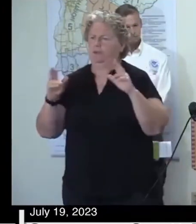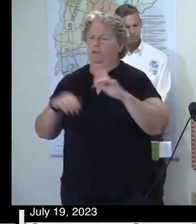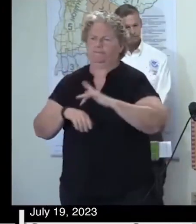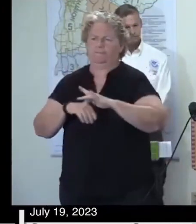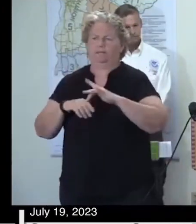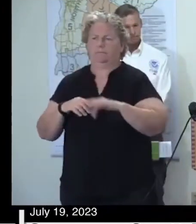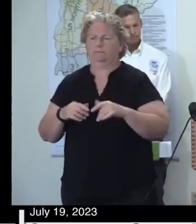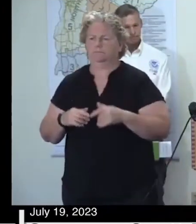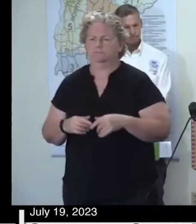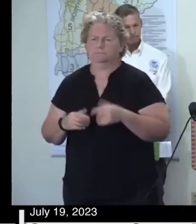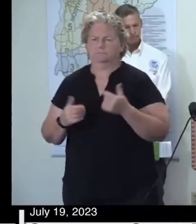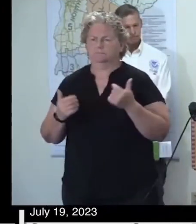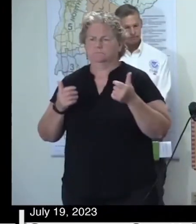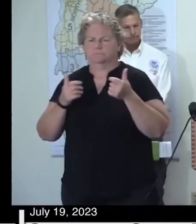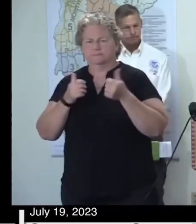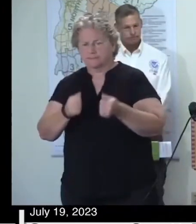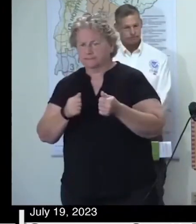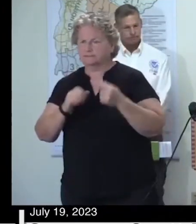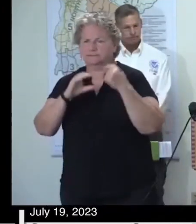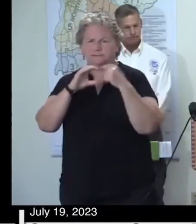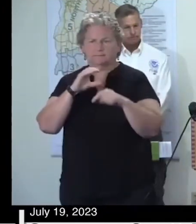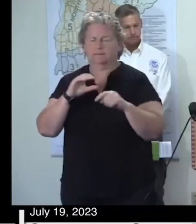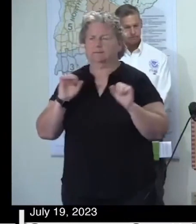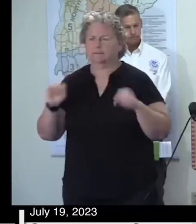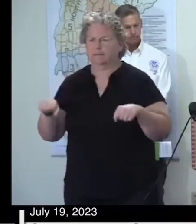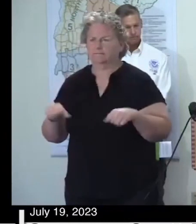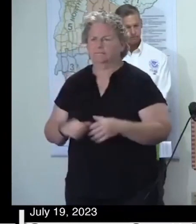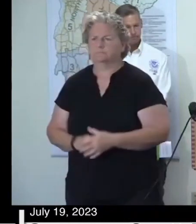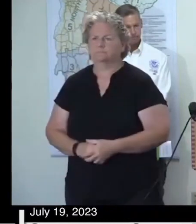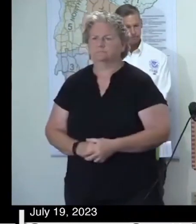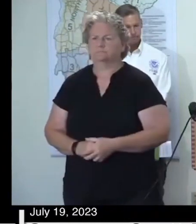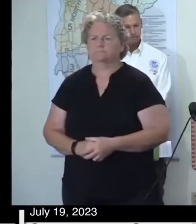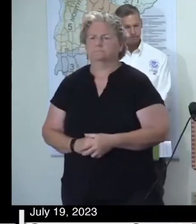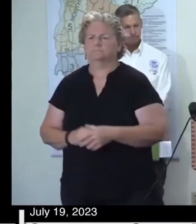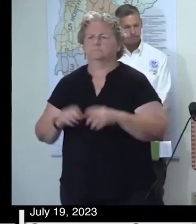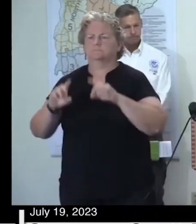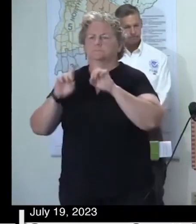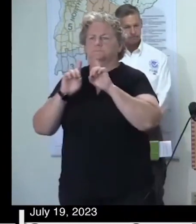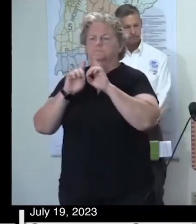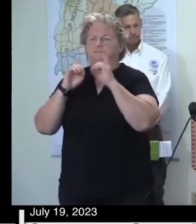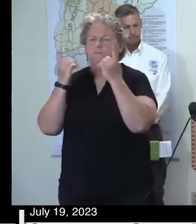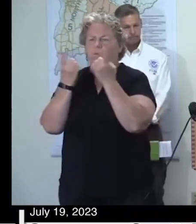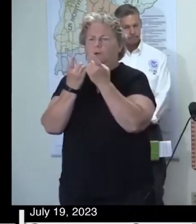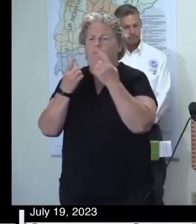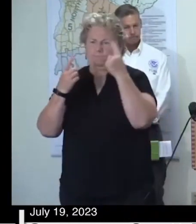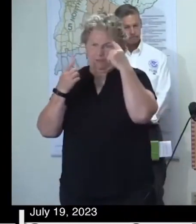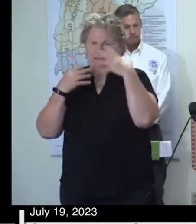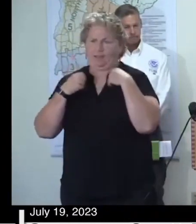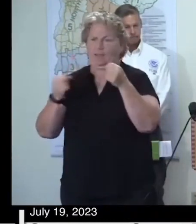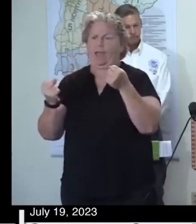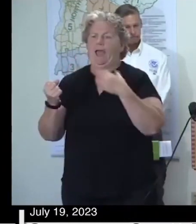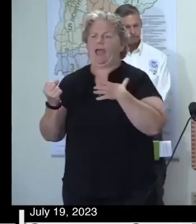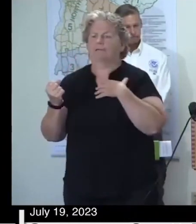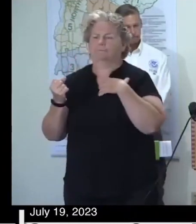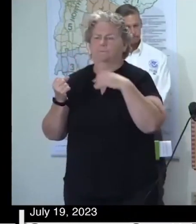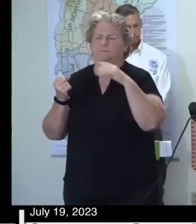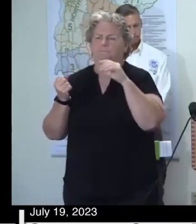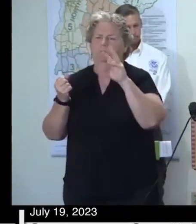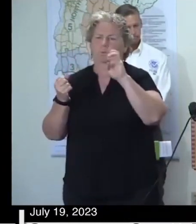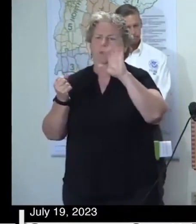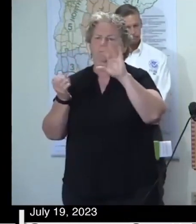email. The Department of Mental Health has also compiled a webpage of resources for folks directly and